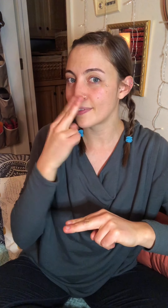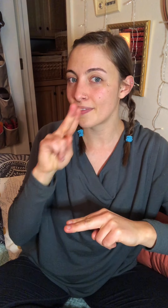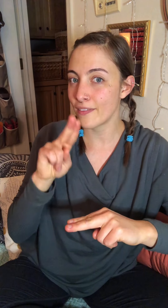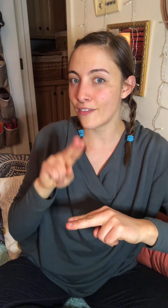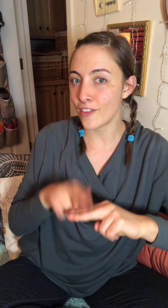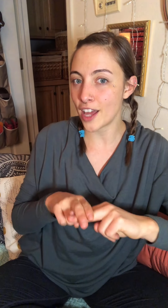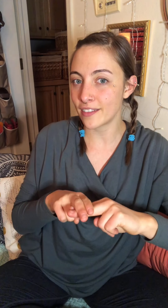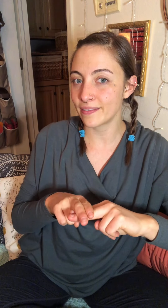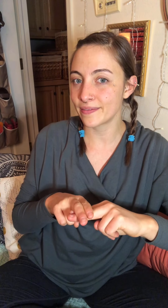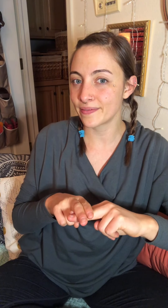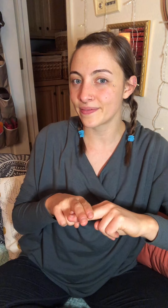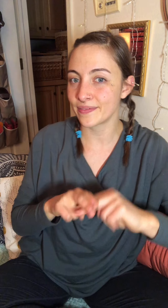Fun.